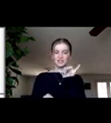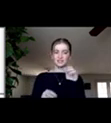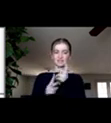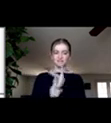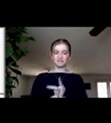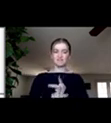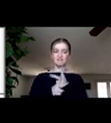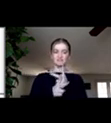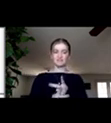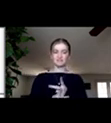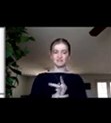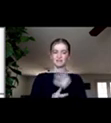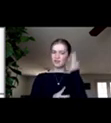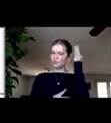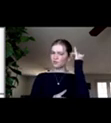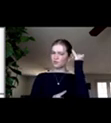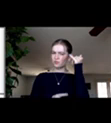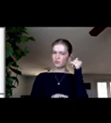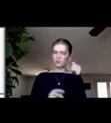but they are not treated the same.